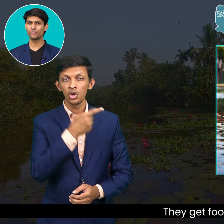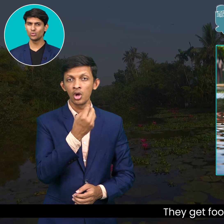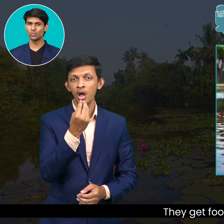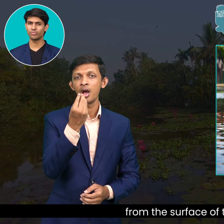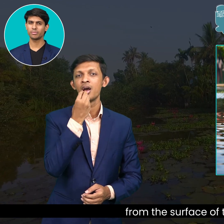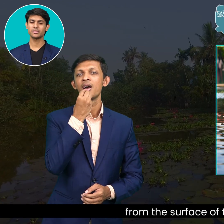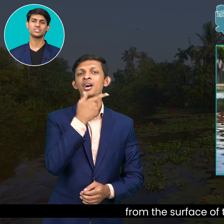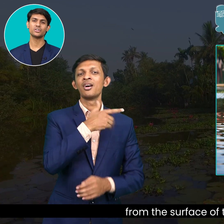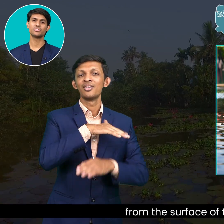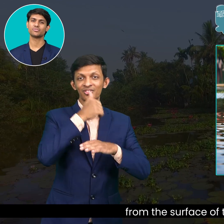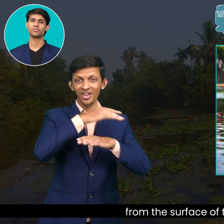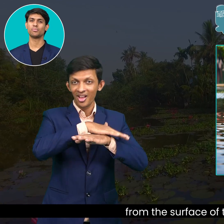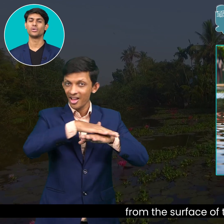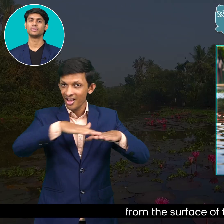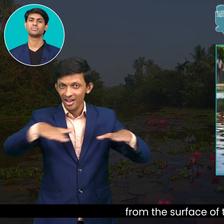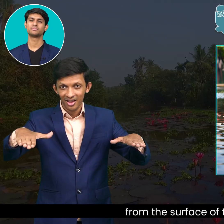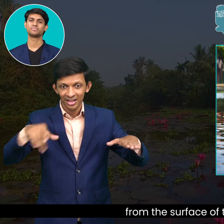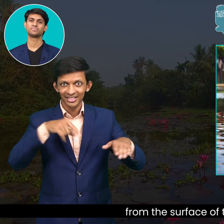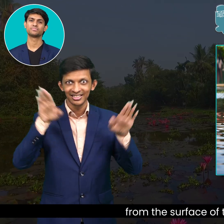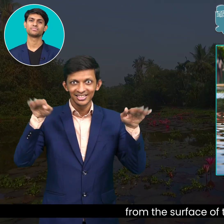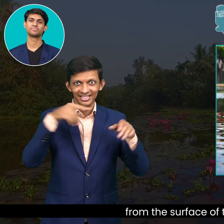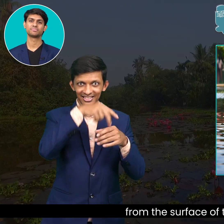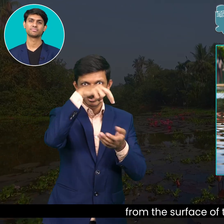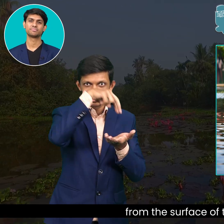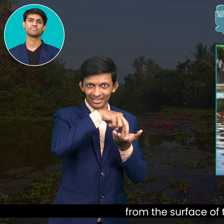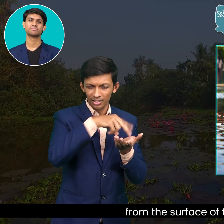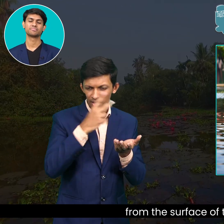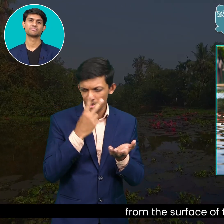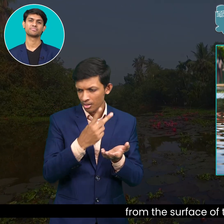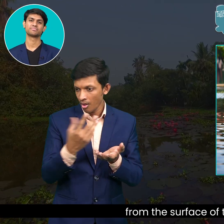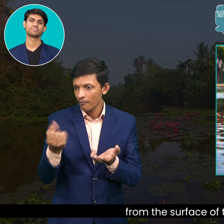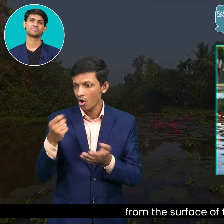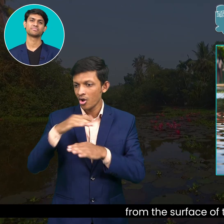They get food from the surface of the pond.